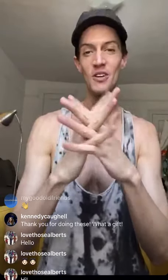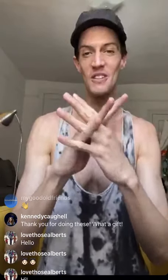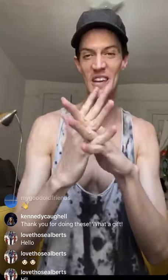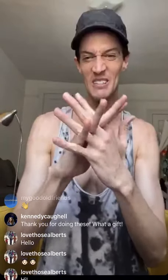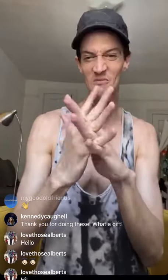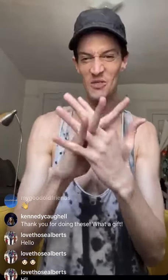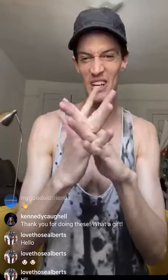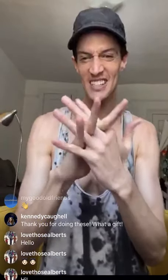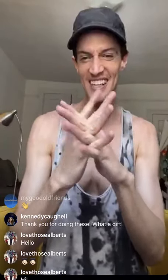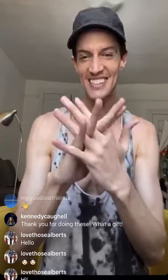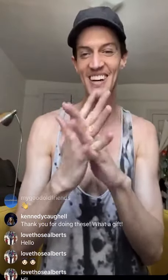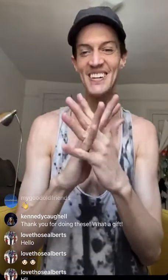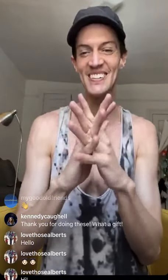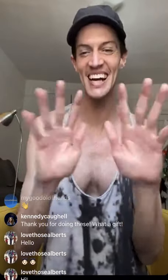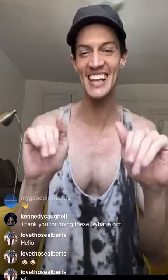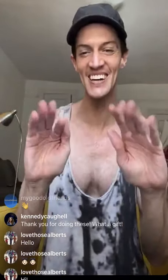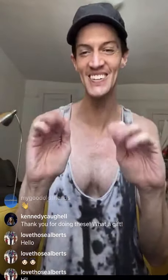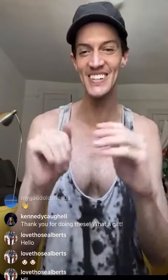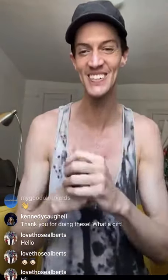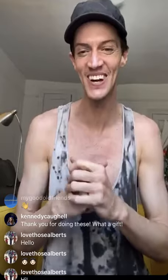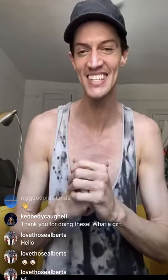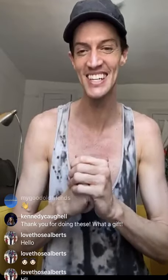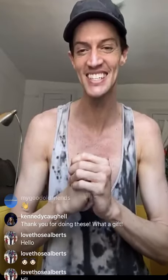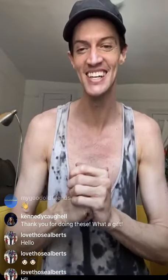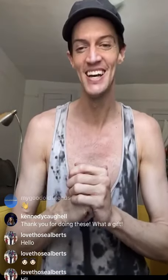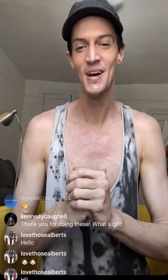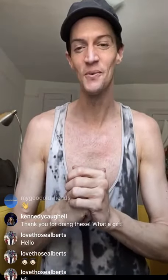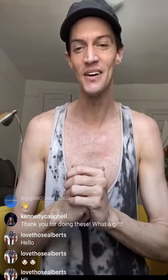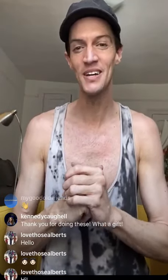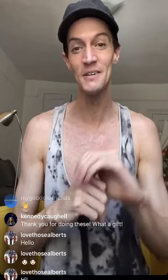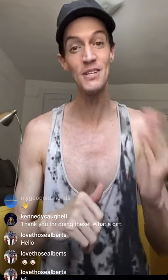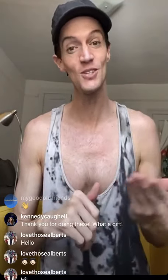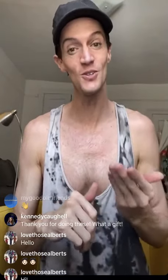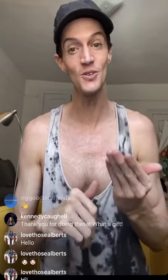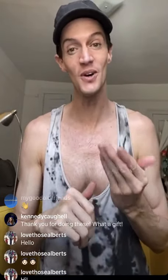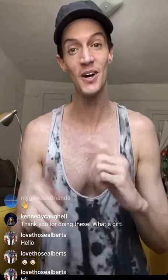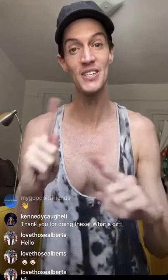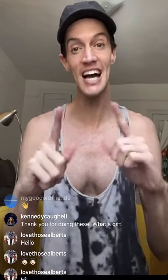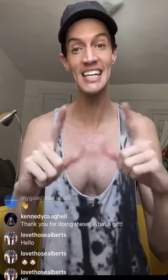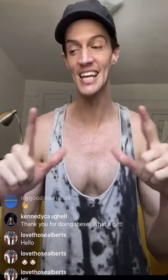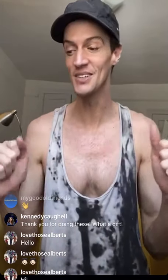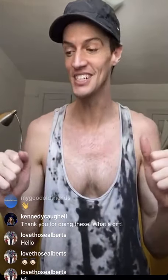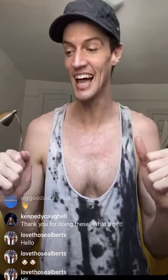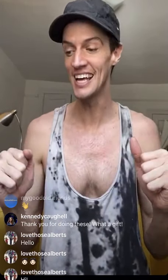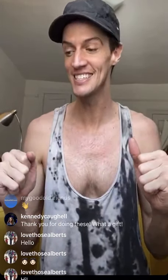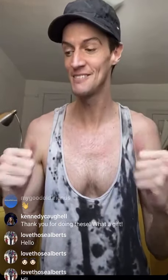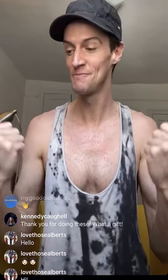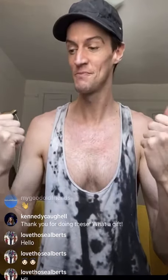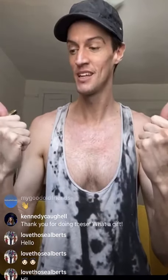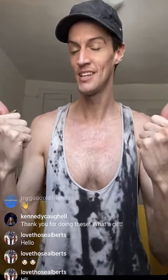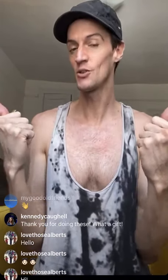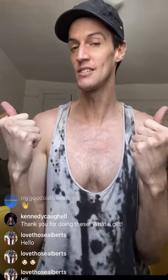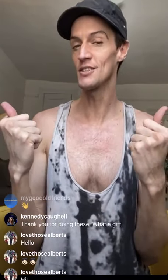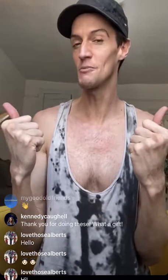like wrestling. Oh, hello, little Gracies. Welcome to our sign language class. The Gracies are my